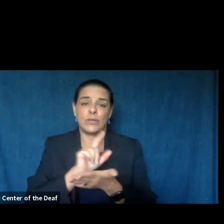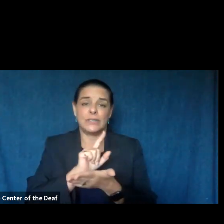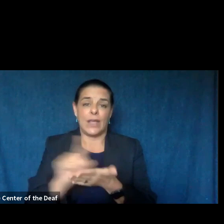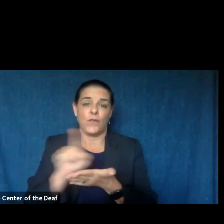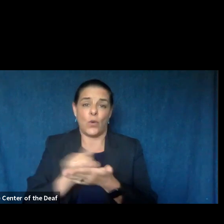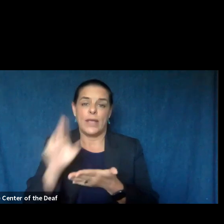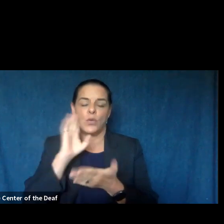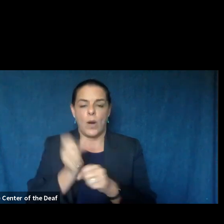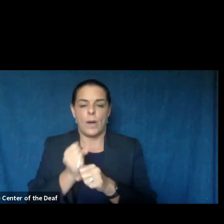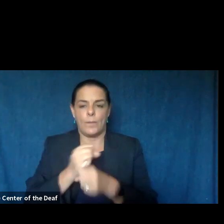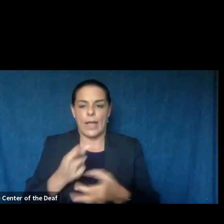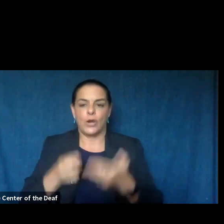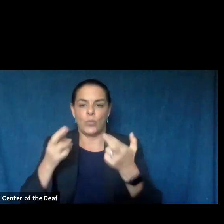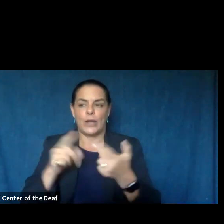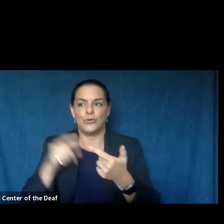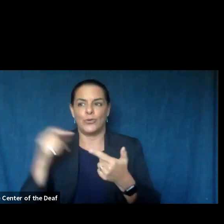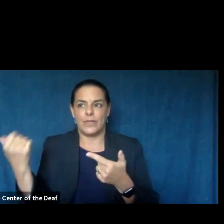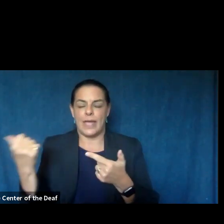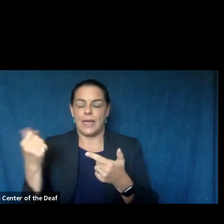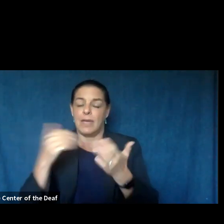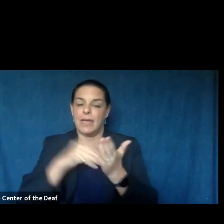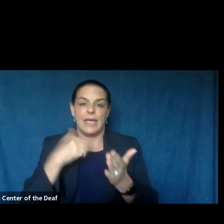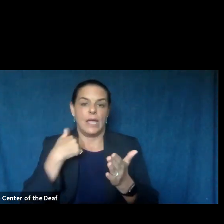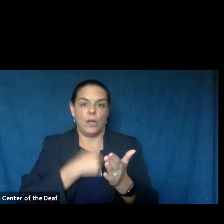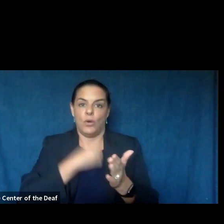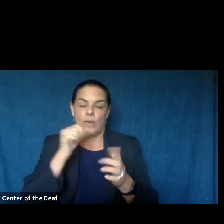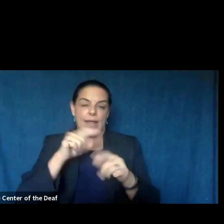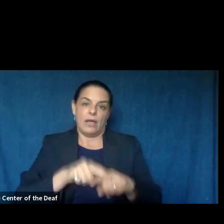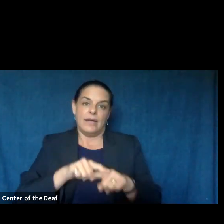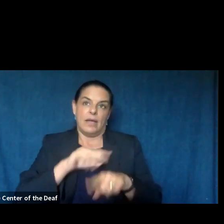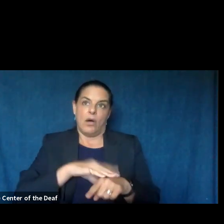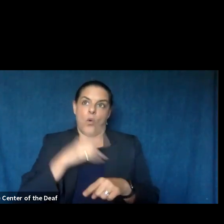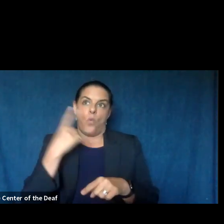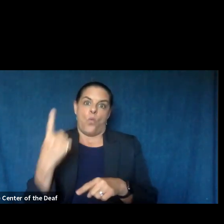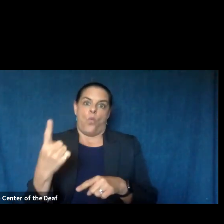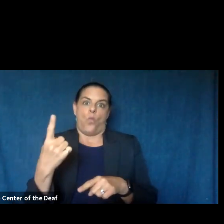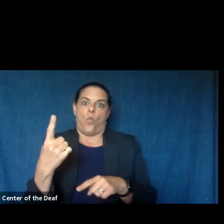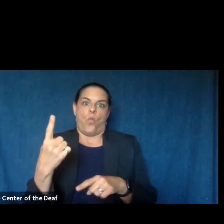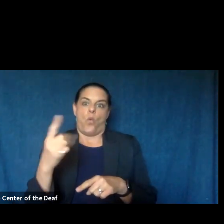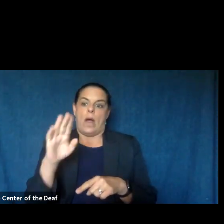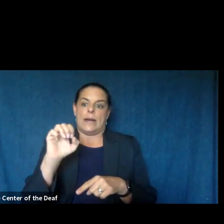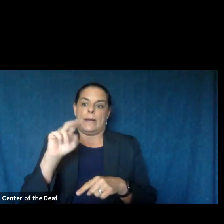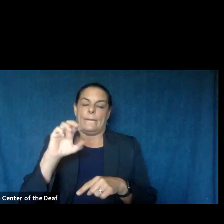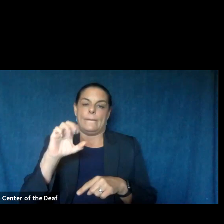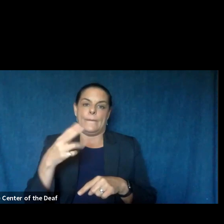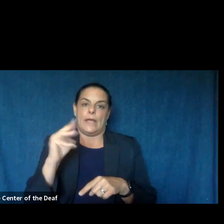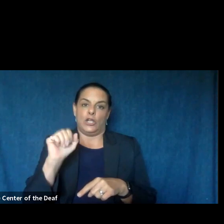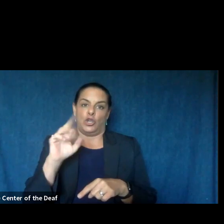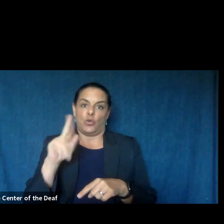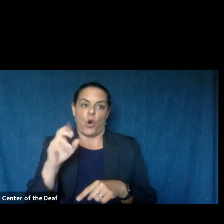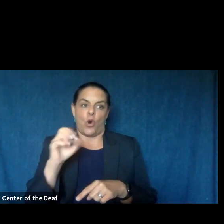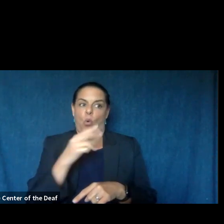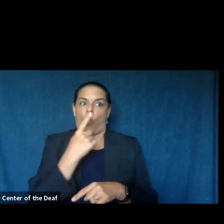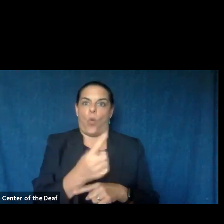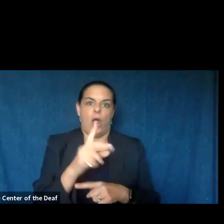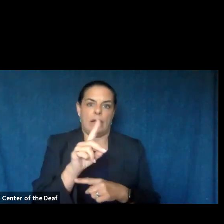those recommendations to them. Again, we don't rely on one single benchmark and one single data